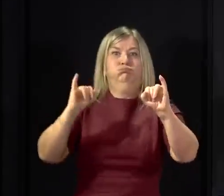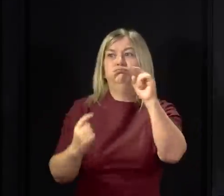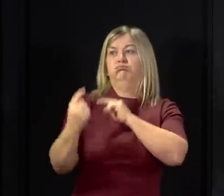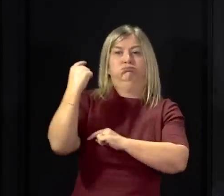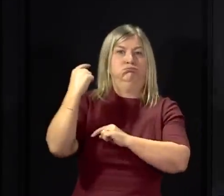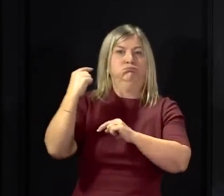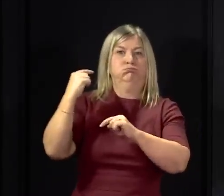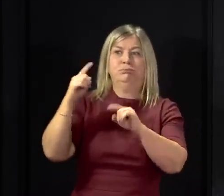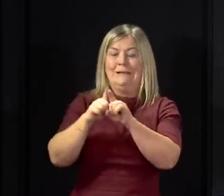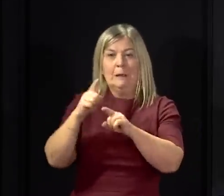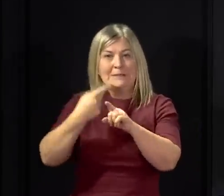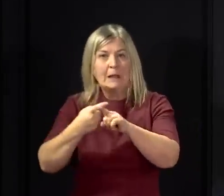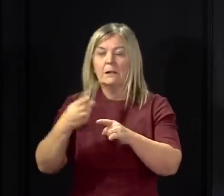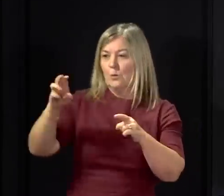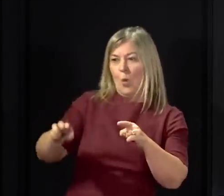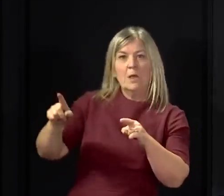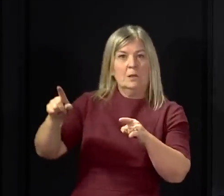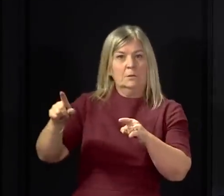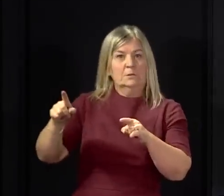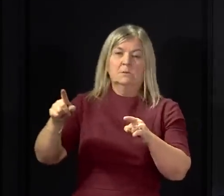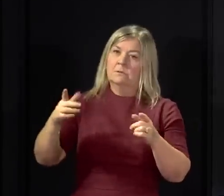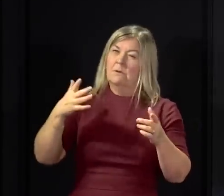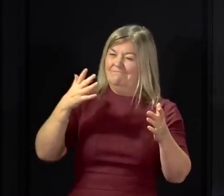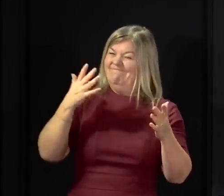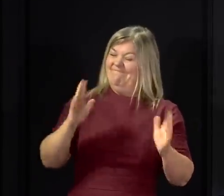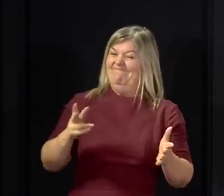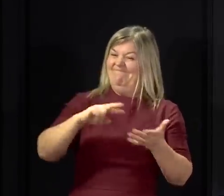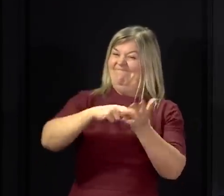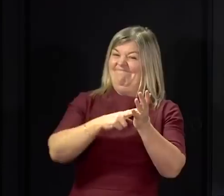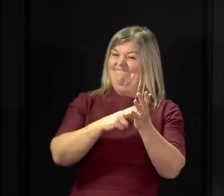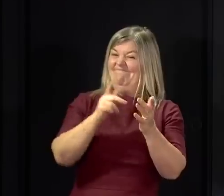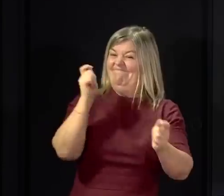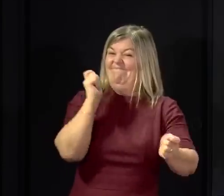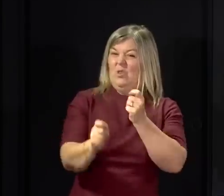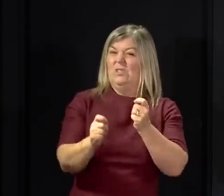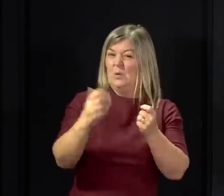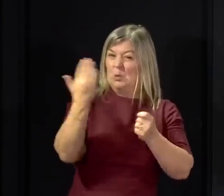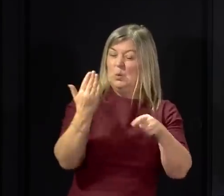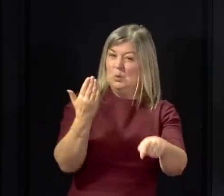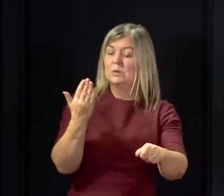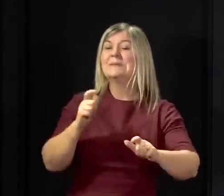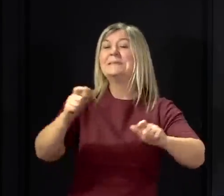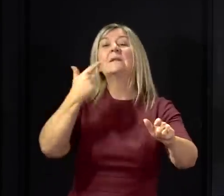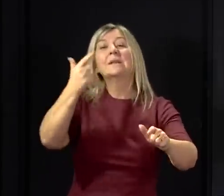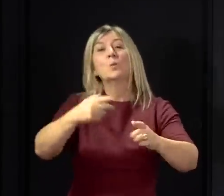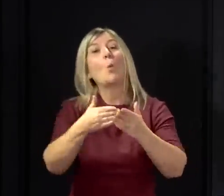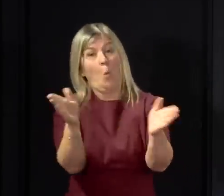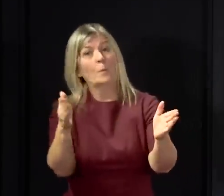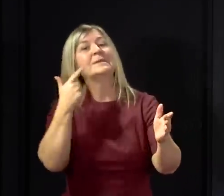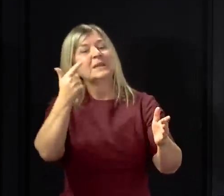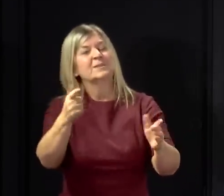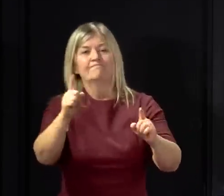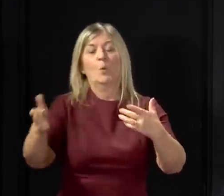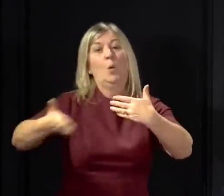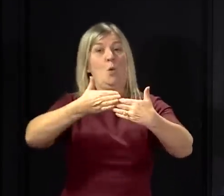we must slightly change our plans for how schools will operate after the Christmas period. Schools will still open next week and will